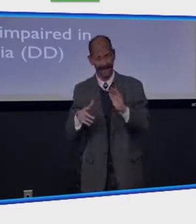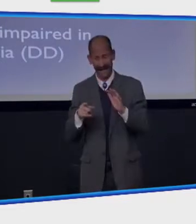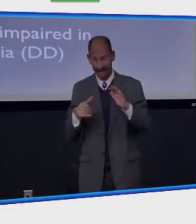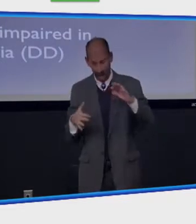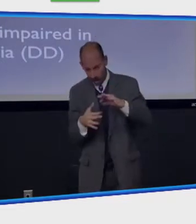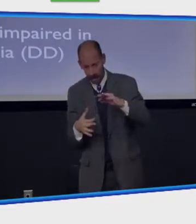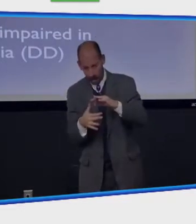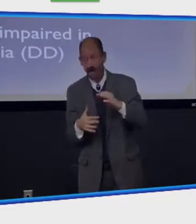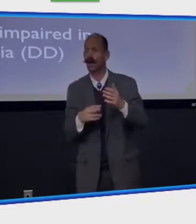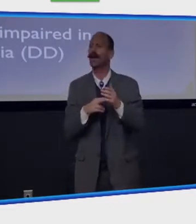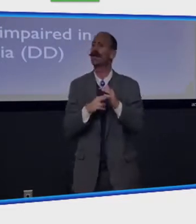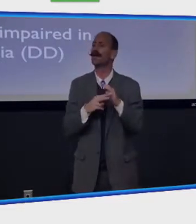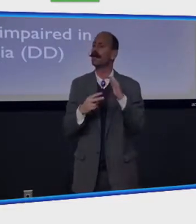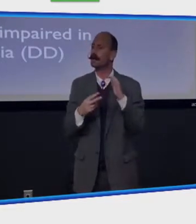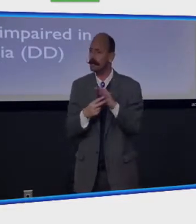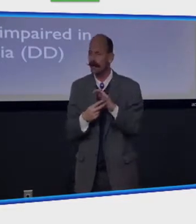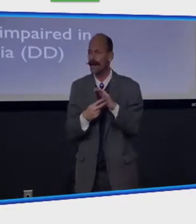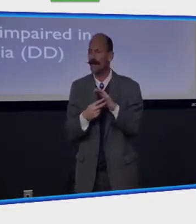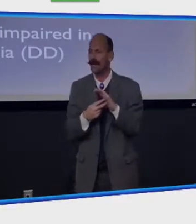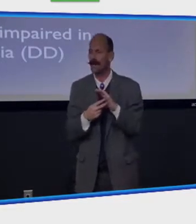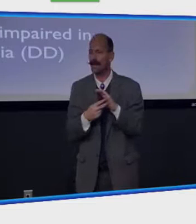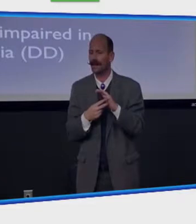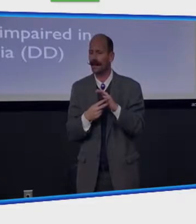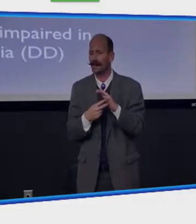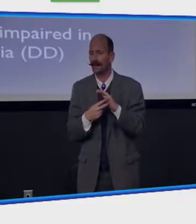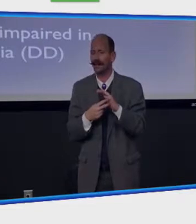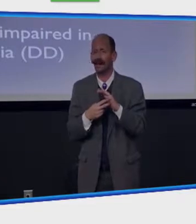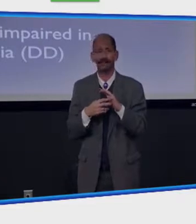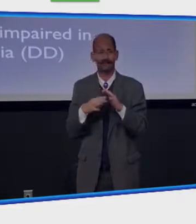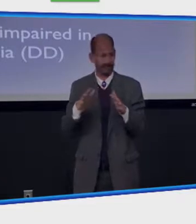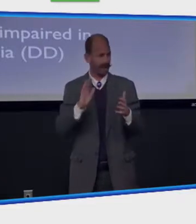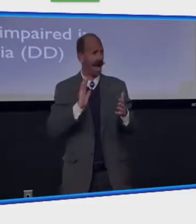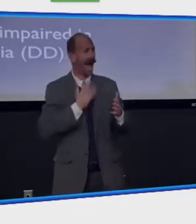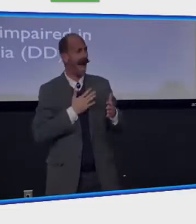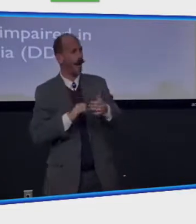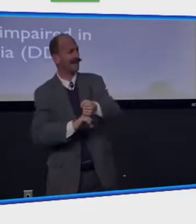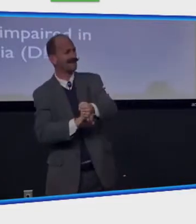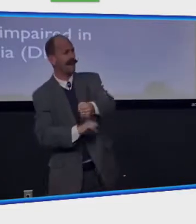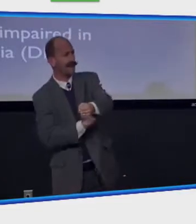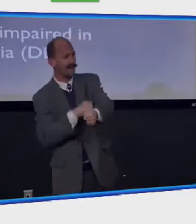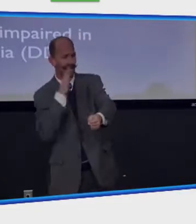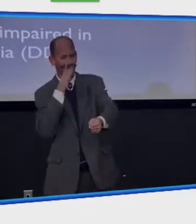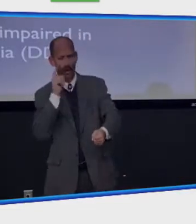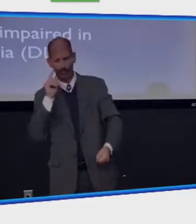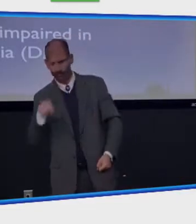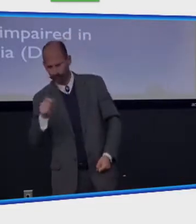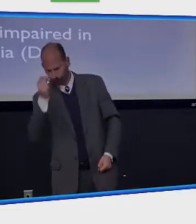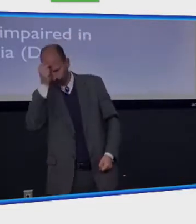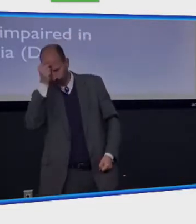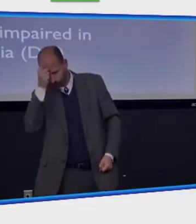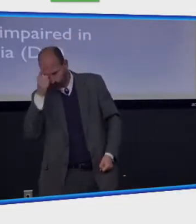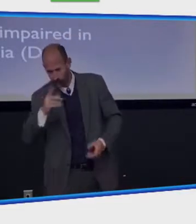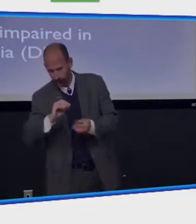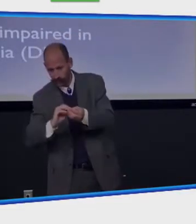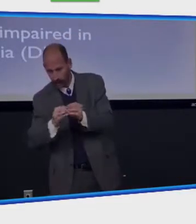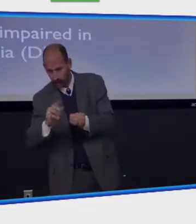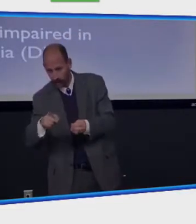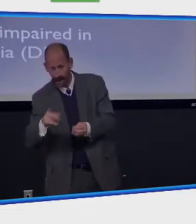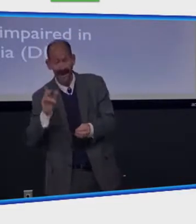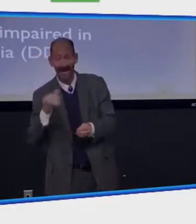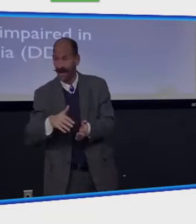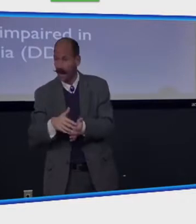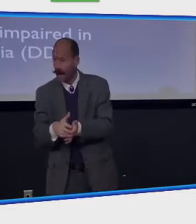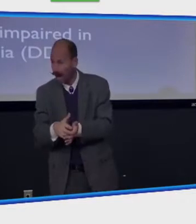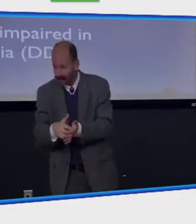non-symbolic representations of quantity provide the basis for our symbolic number abilities, which in turn help us to learn how to